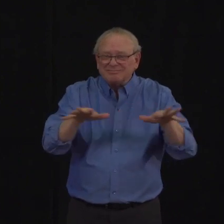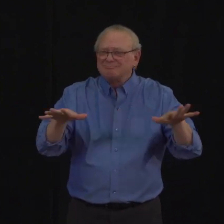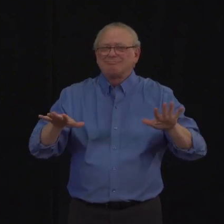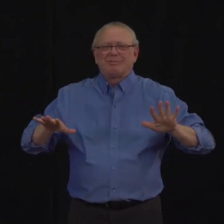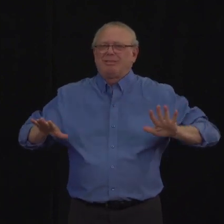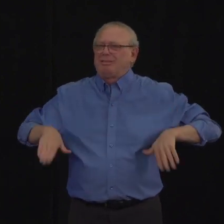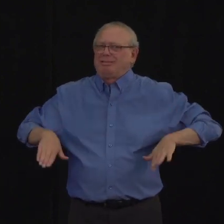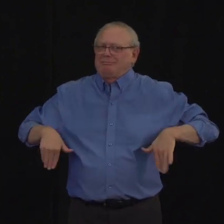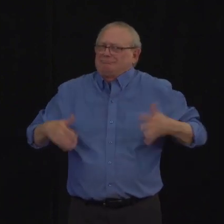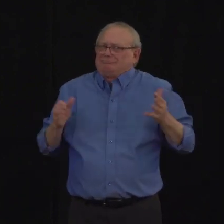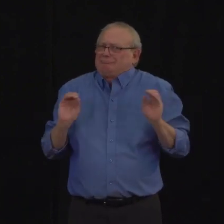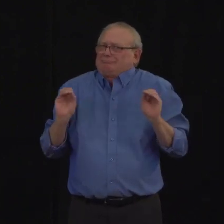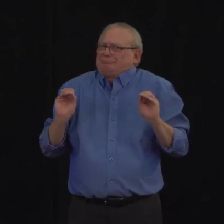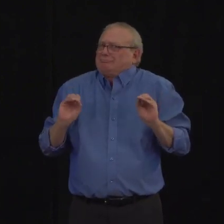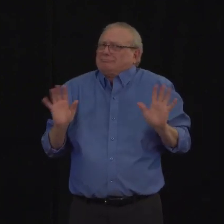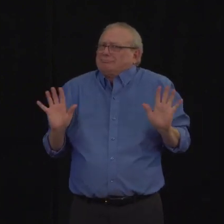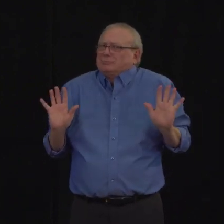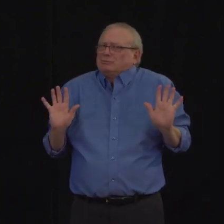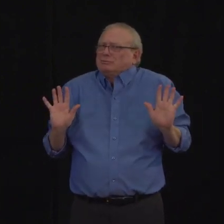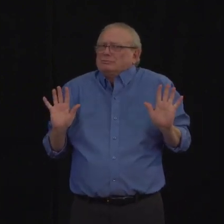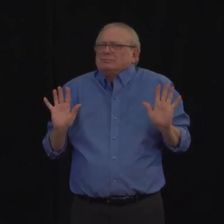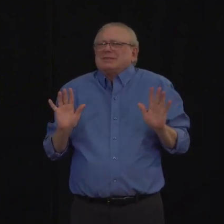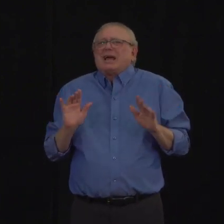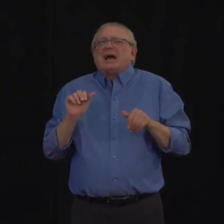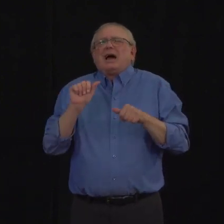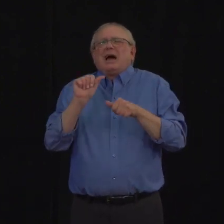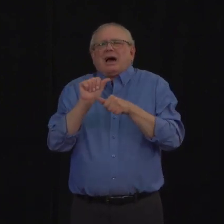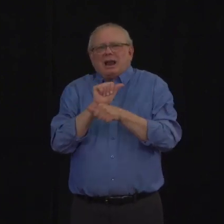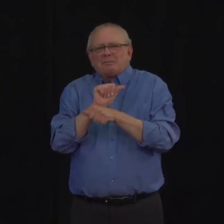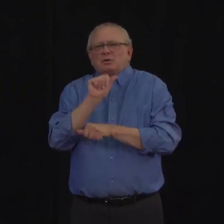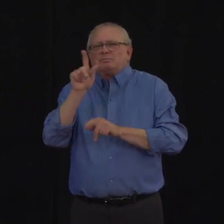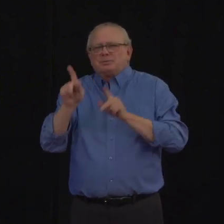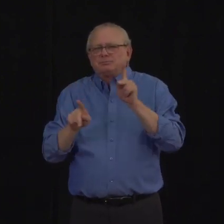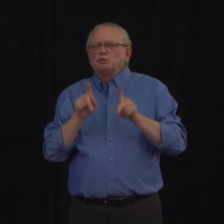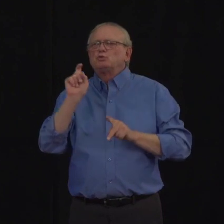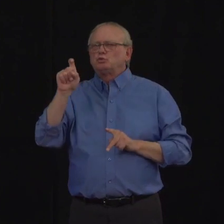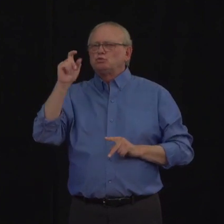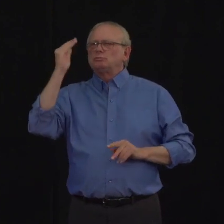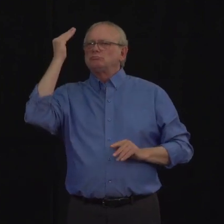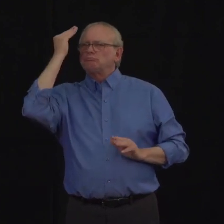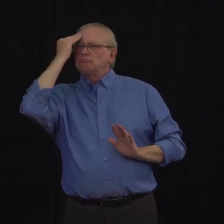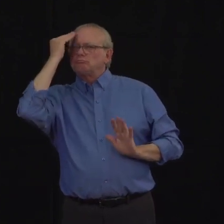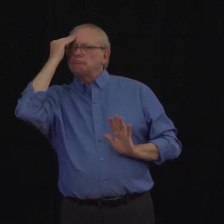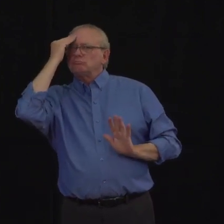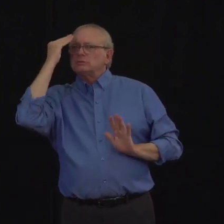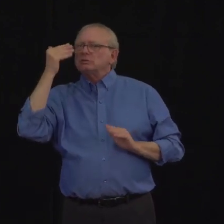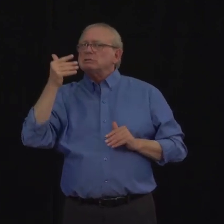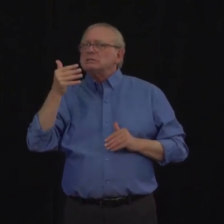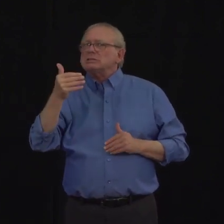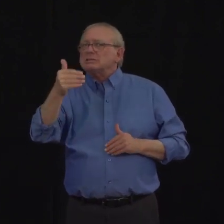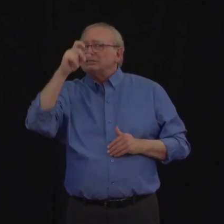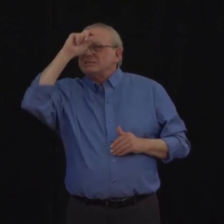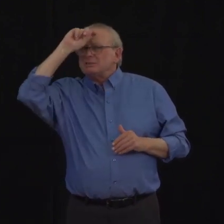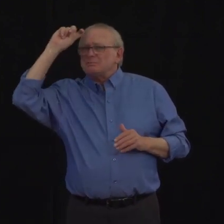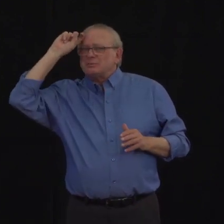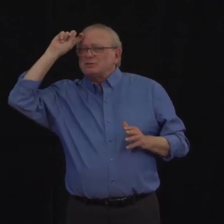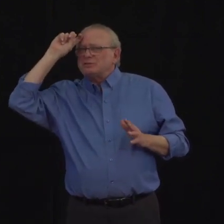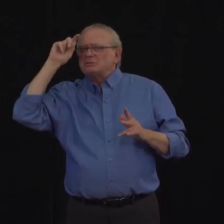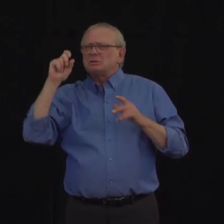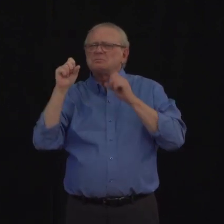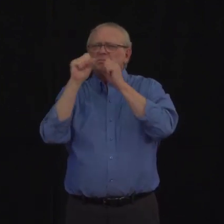should, however, be thinking as the summer approaches of illnesses like West Nile virus. And so all the typical precautions we would